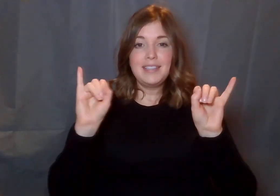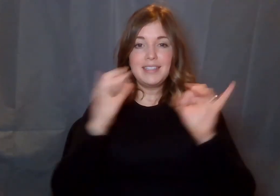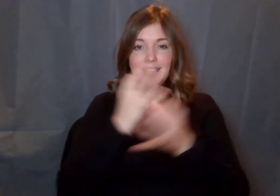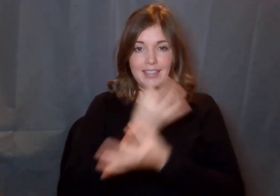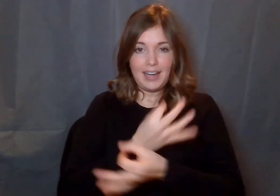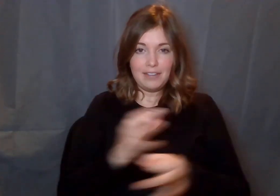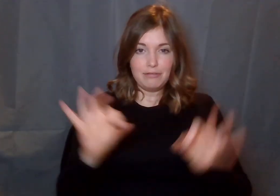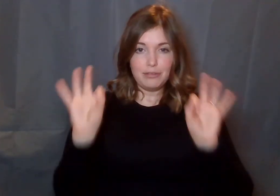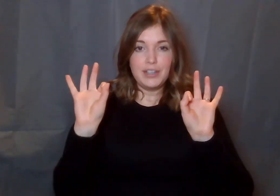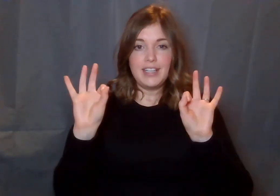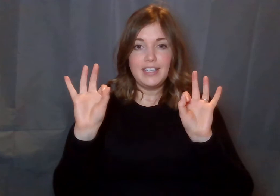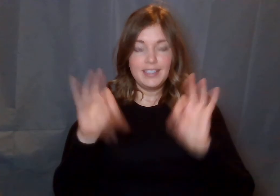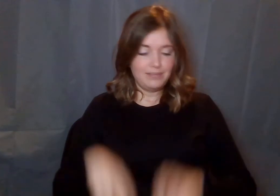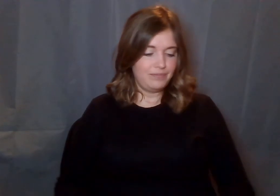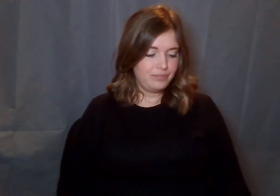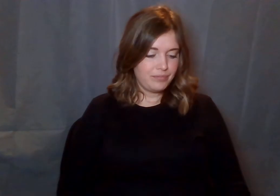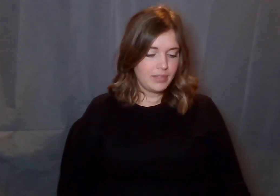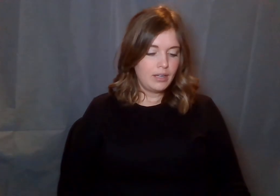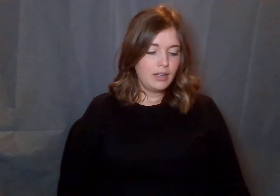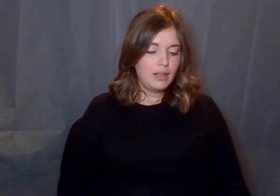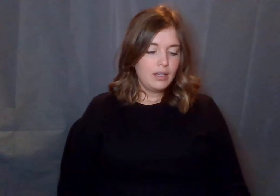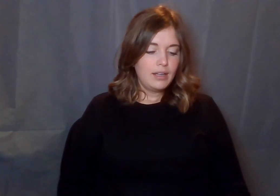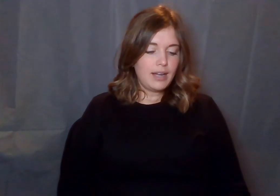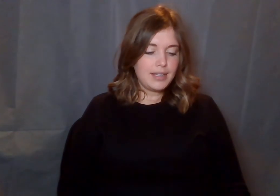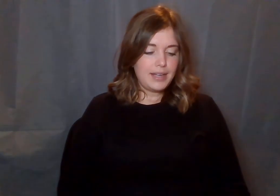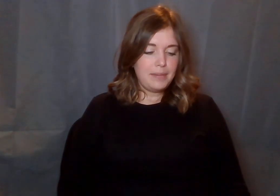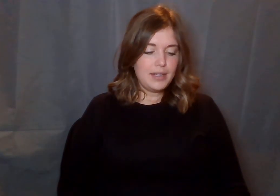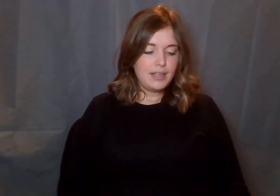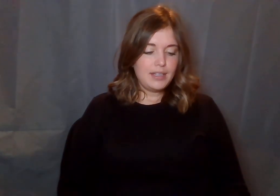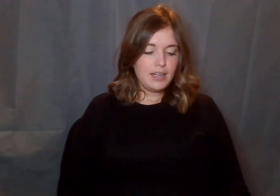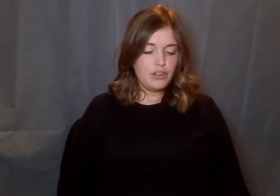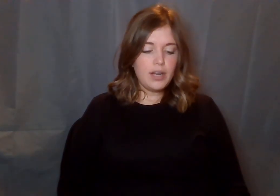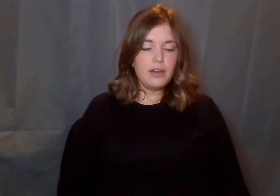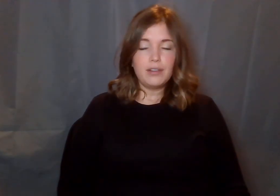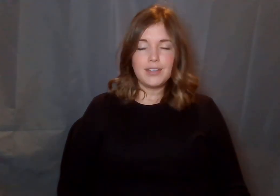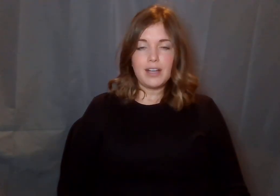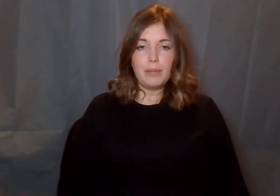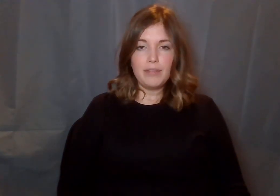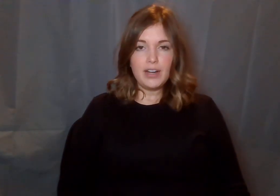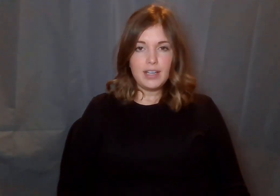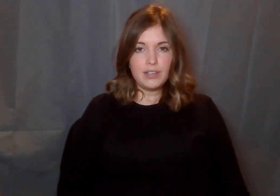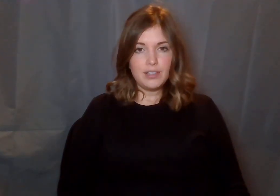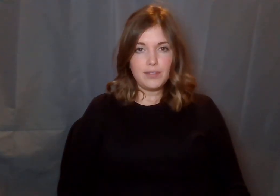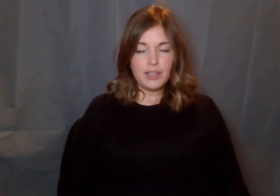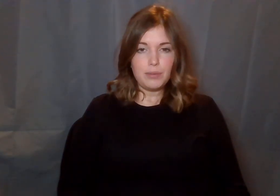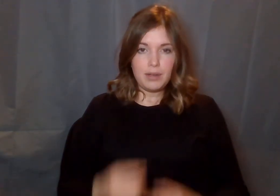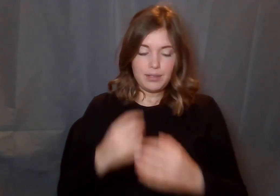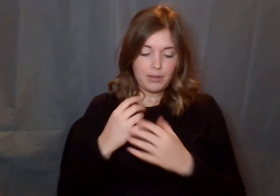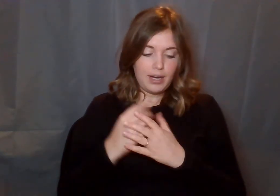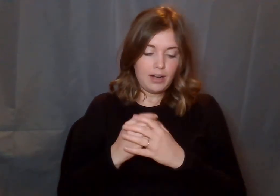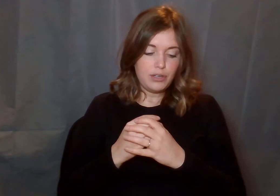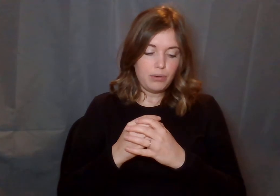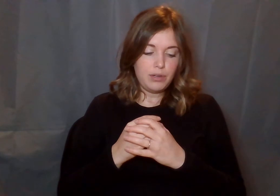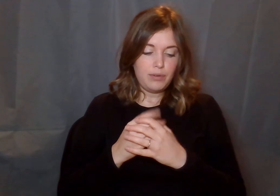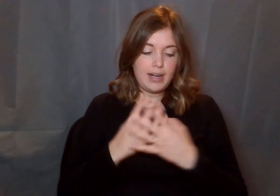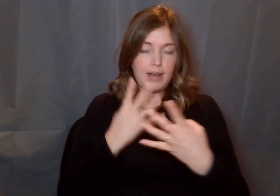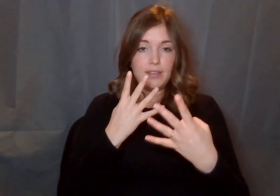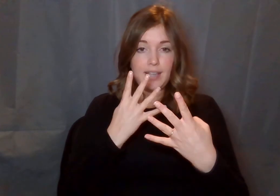Independent and free. Next up is in jail. There's a couple variations for this one. So they are showing you right now the sign